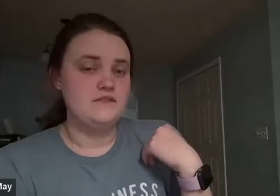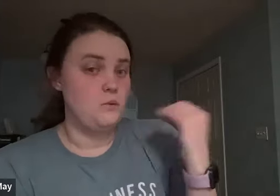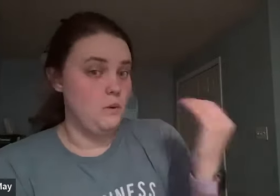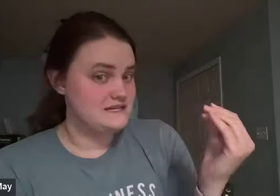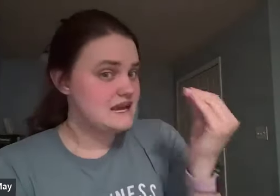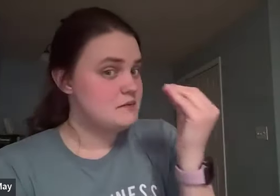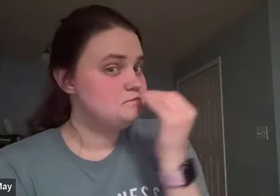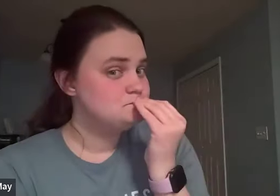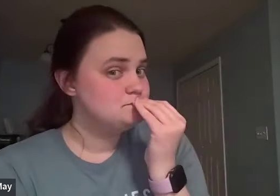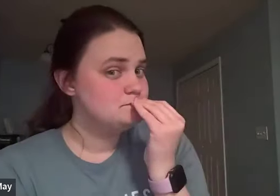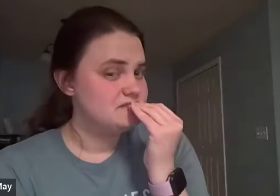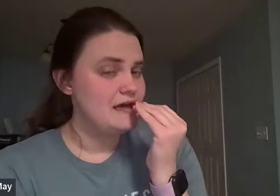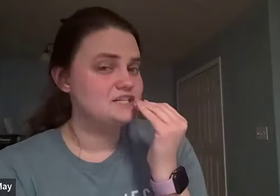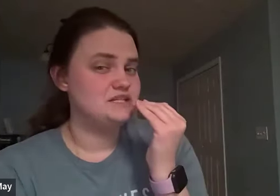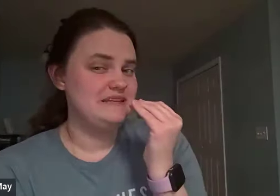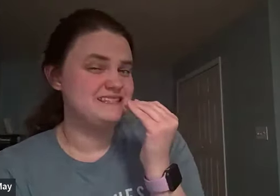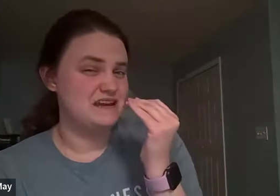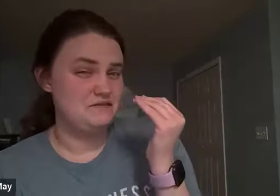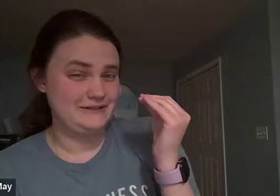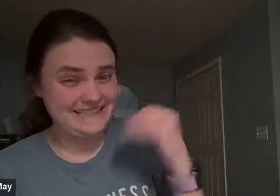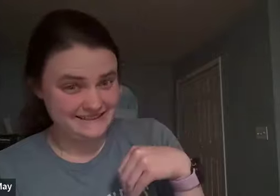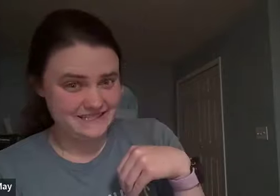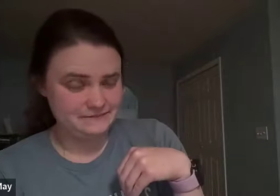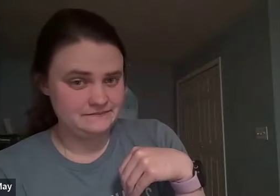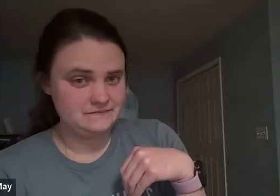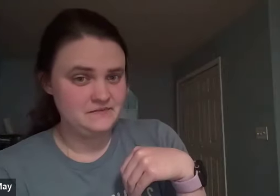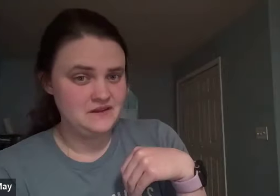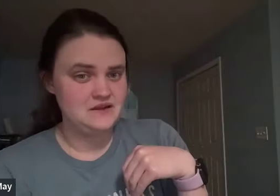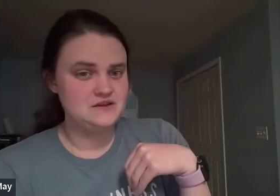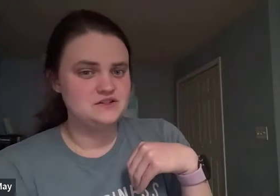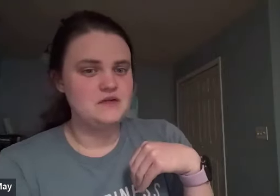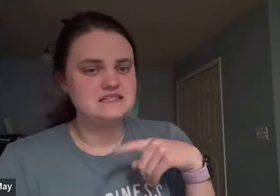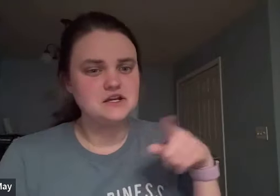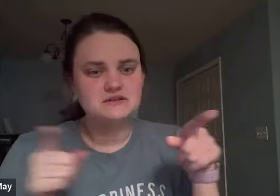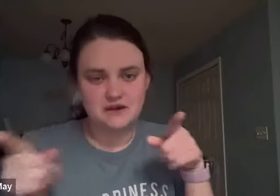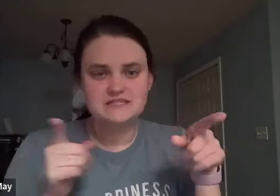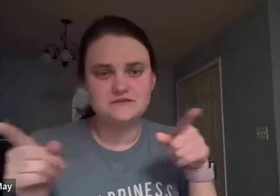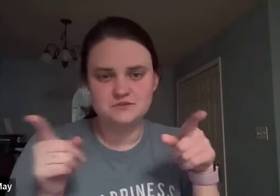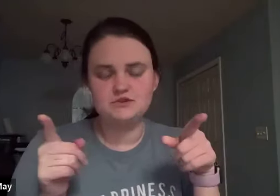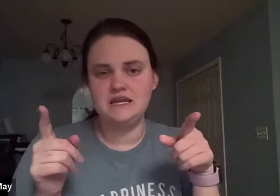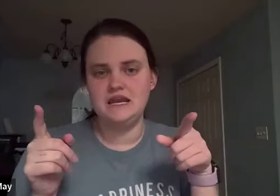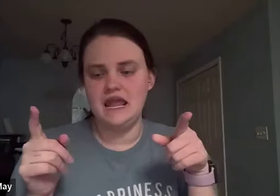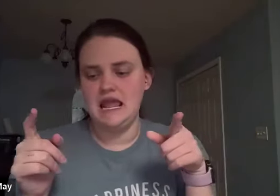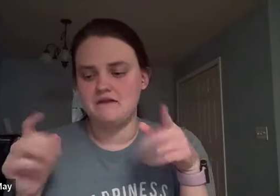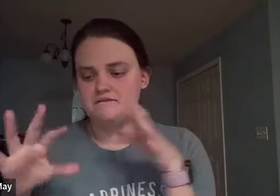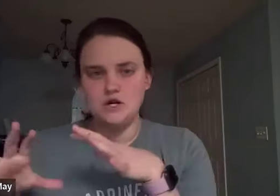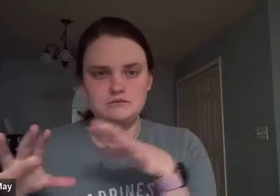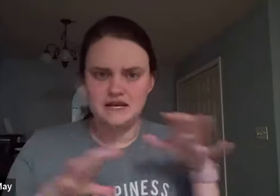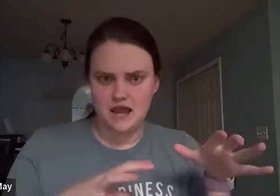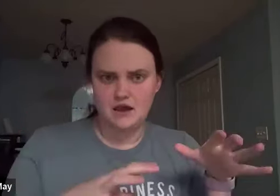With one tap, that actually means the sign for eat. So that's how you tell the difference between a verb and a noun.